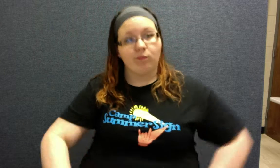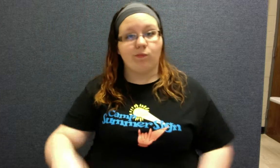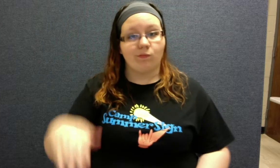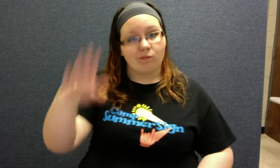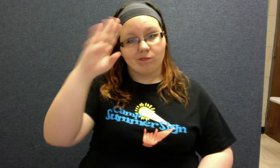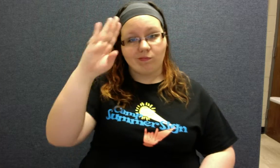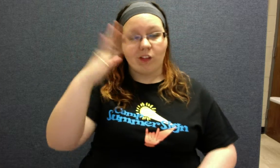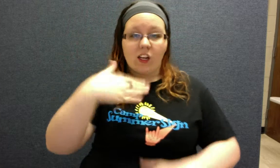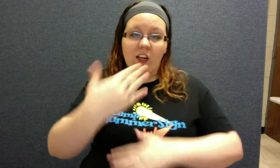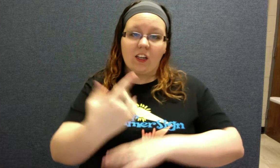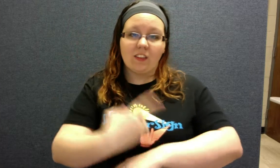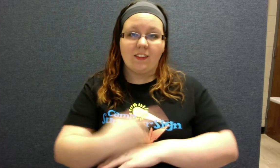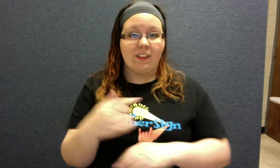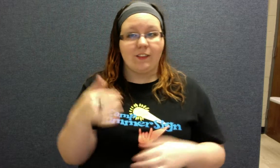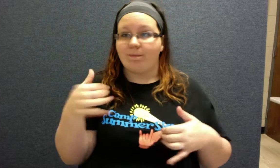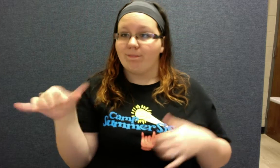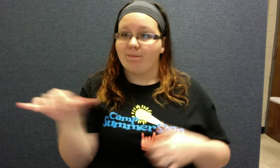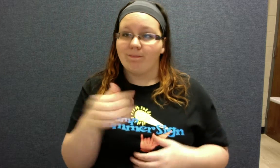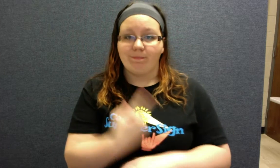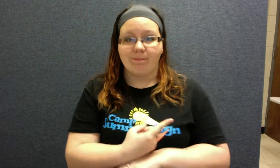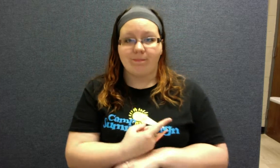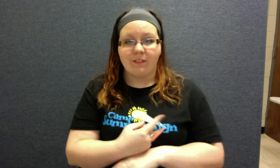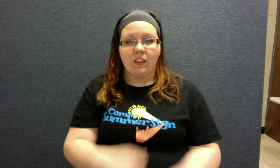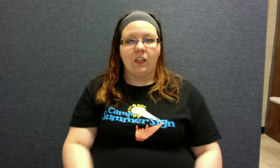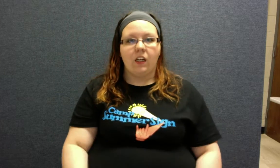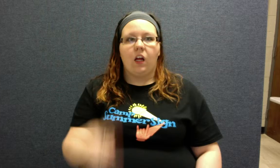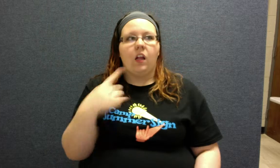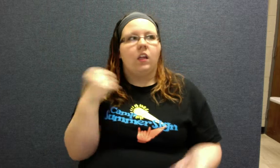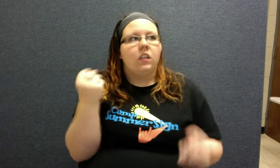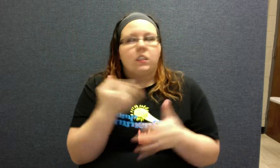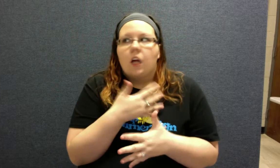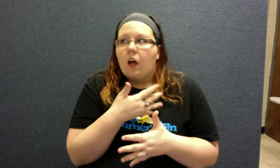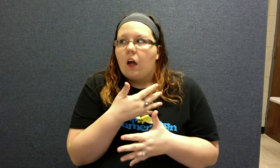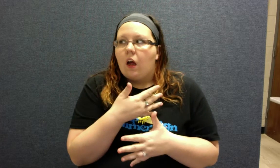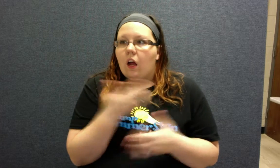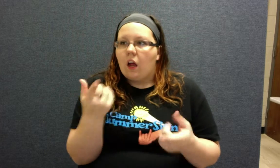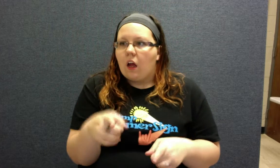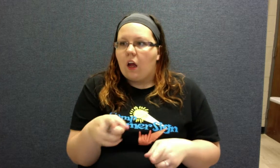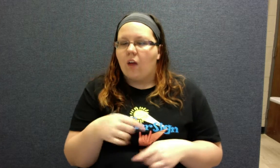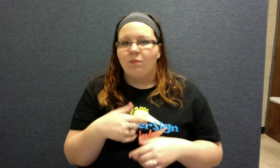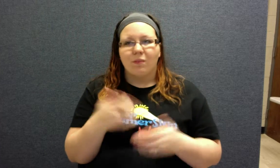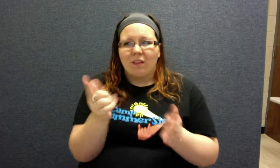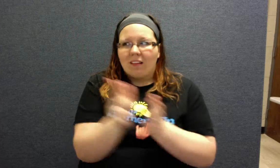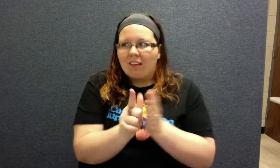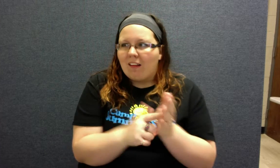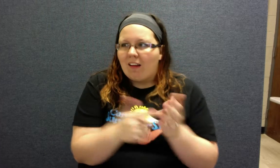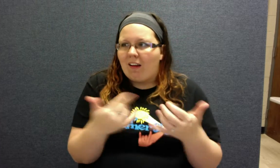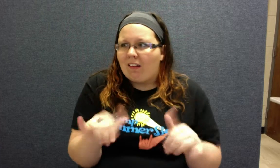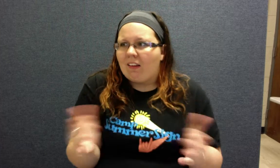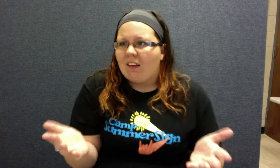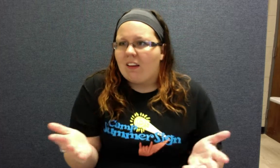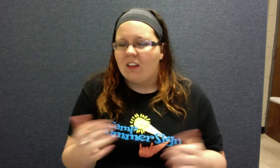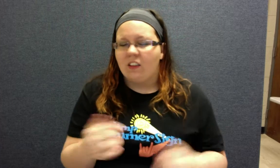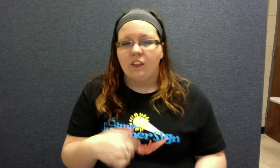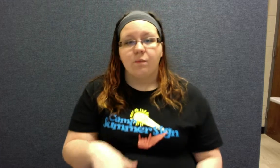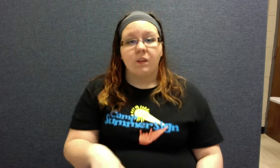that something would happen, even though it was signed into law. I think the day that it went away, people who were veterans were cheering much